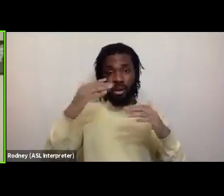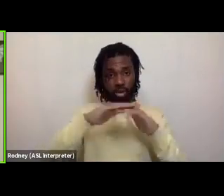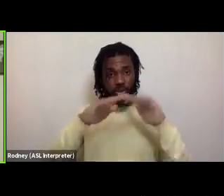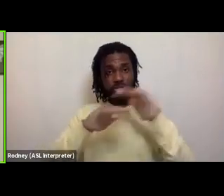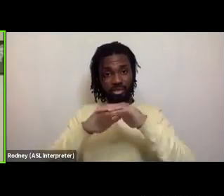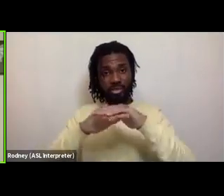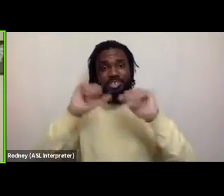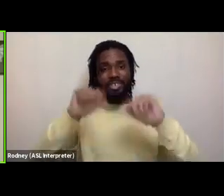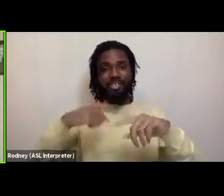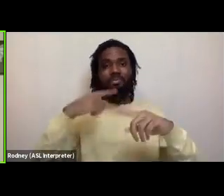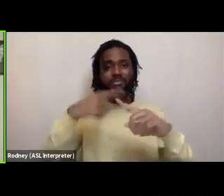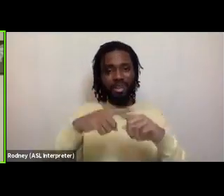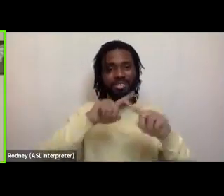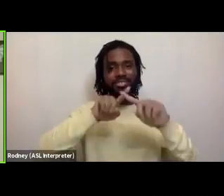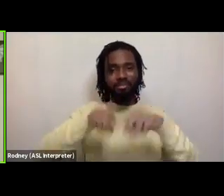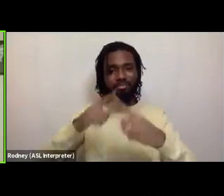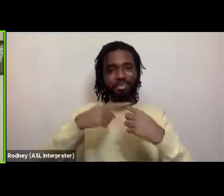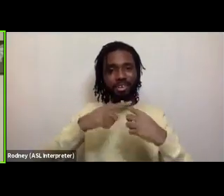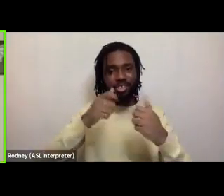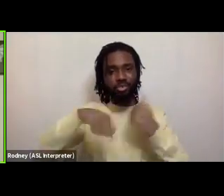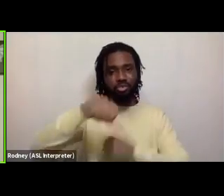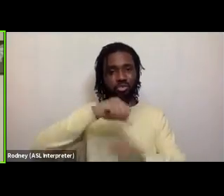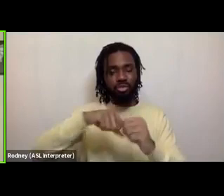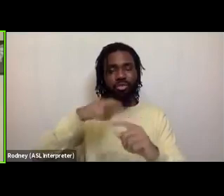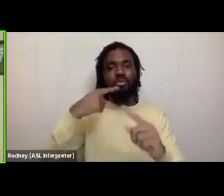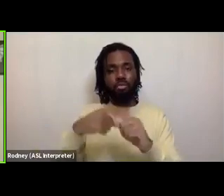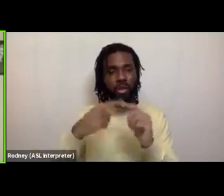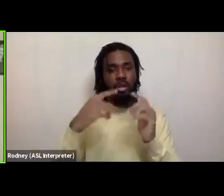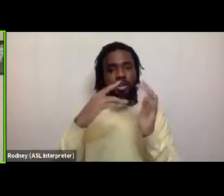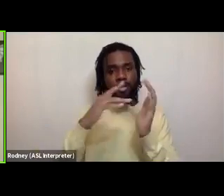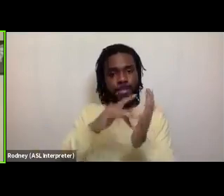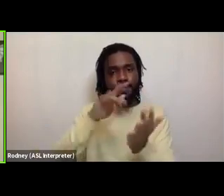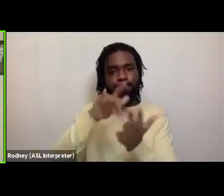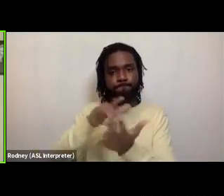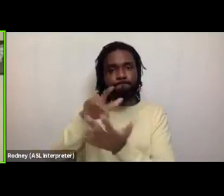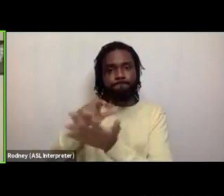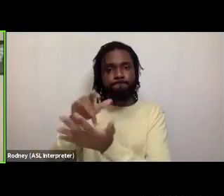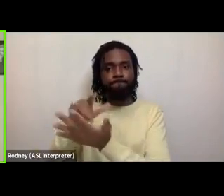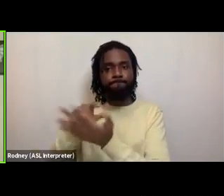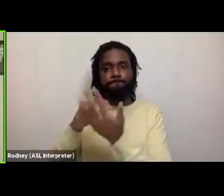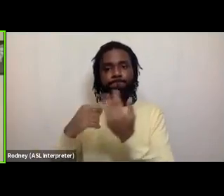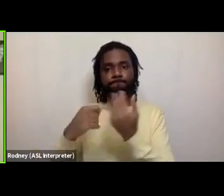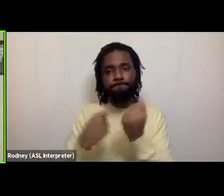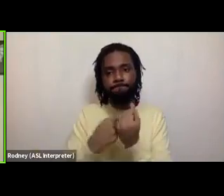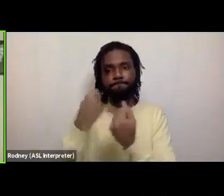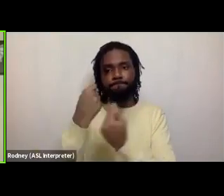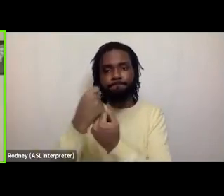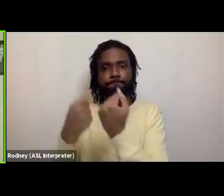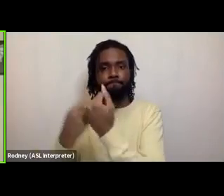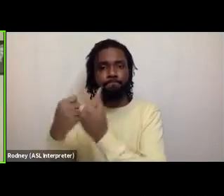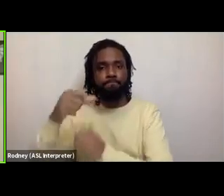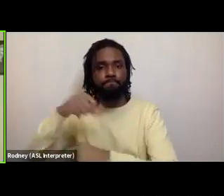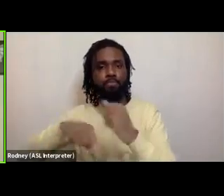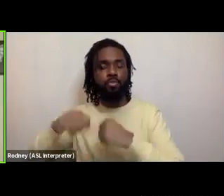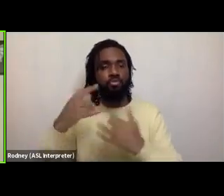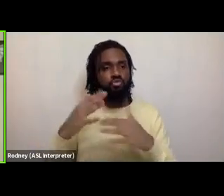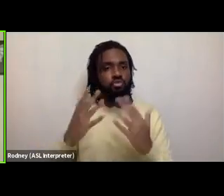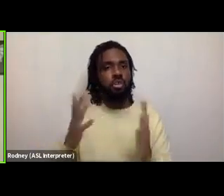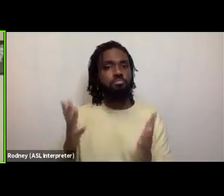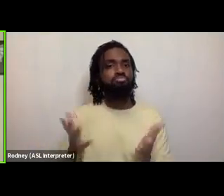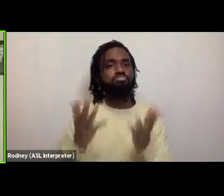one another, and they leverage each other in order to perpetuate these systems of